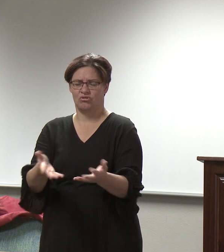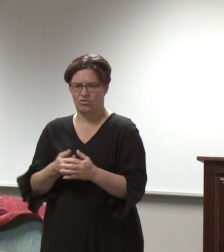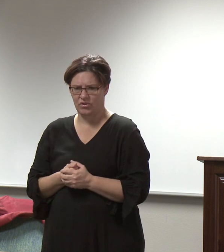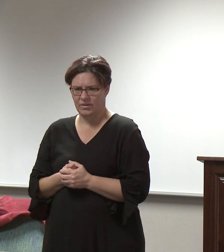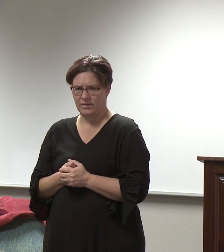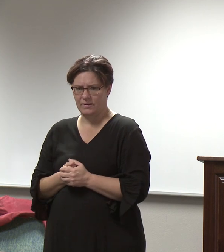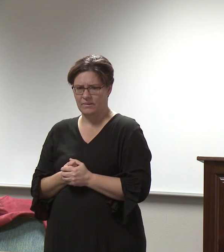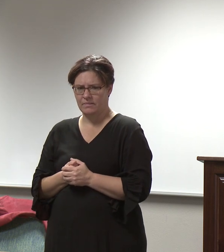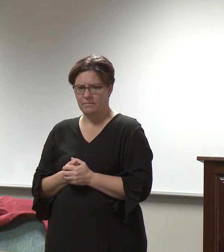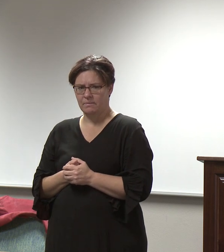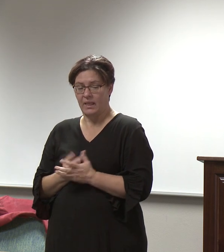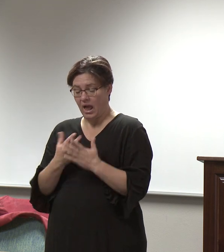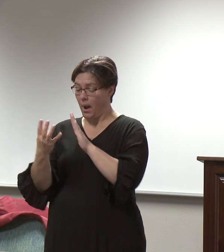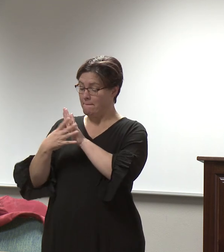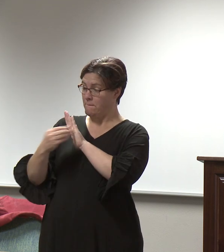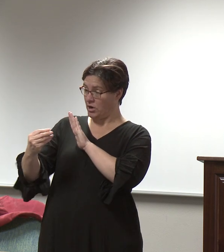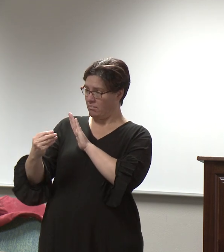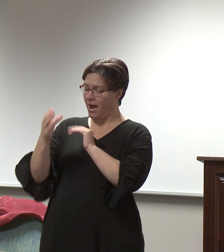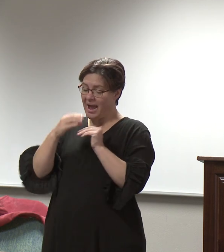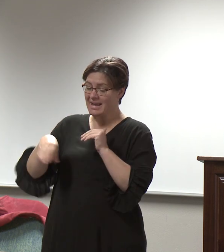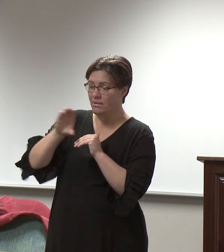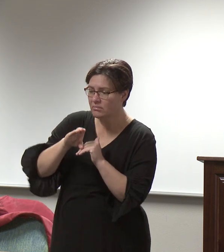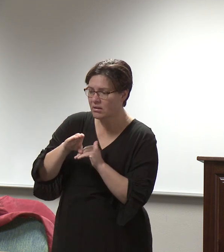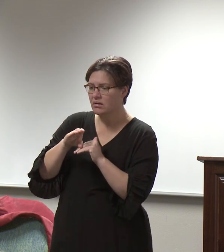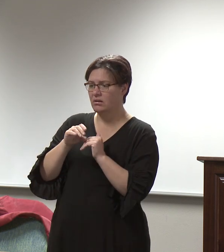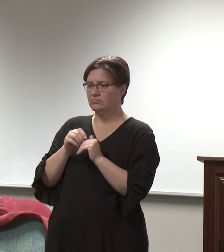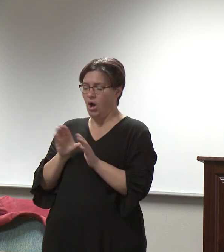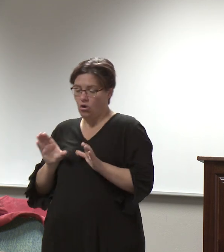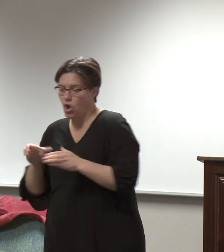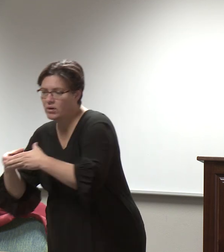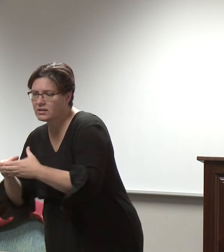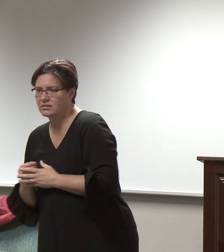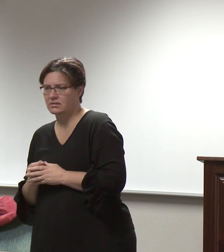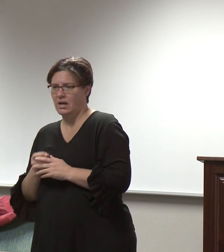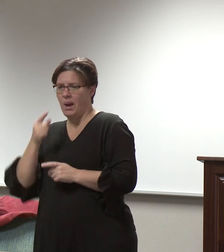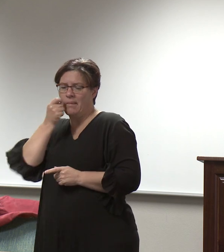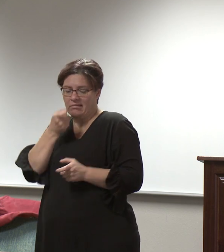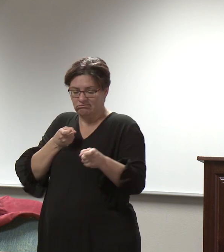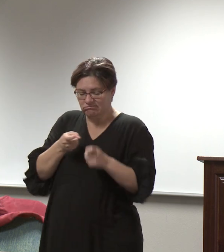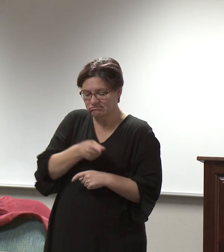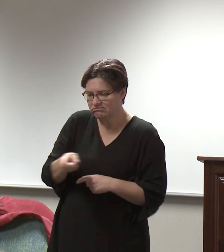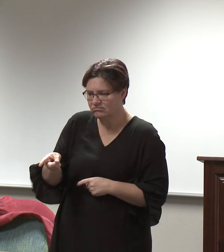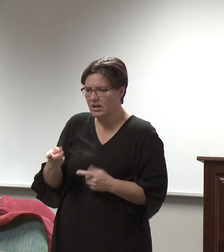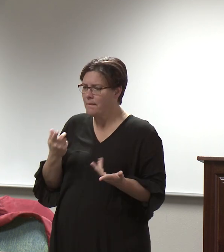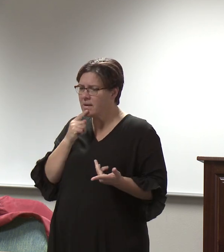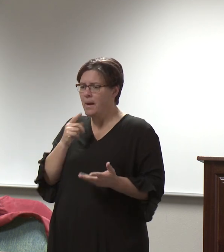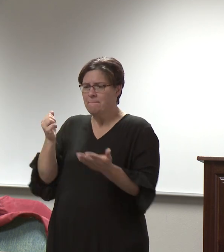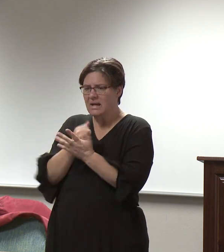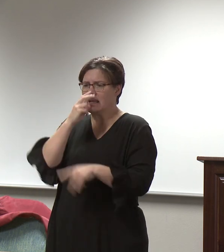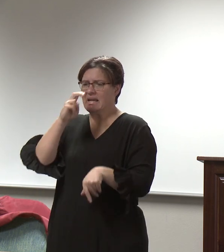Because in our modern society, capitalist, colonialist, and patriarchal society, there is no humanity without